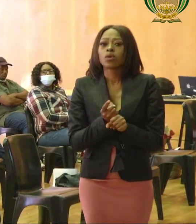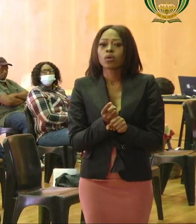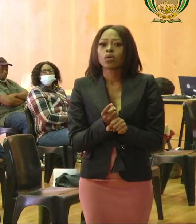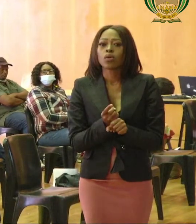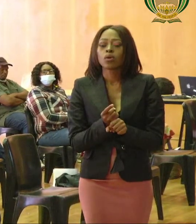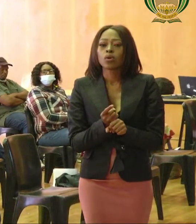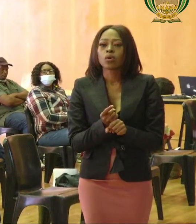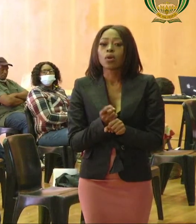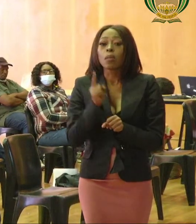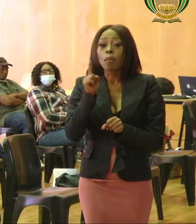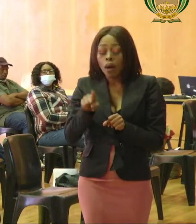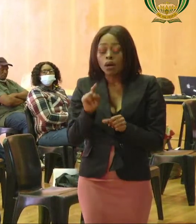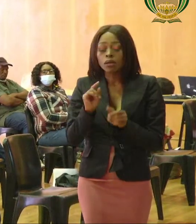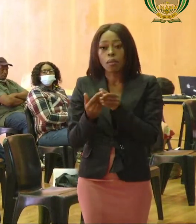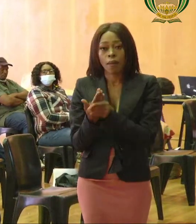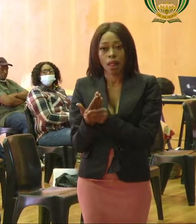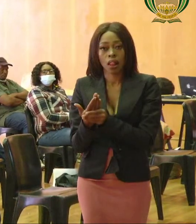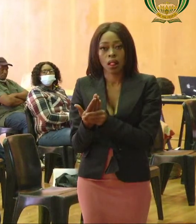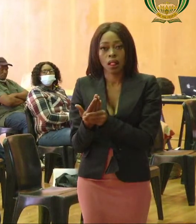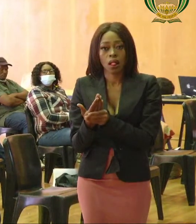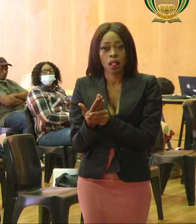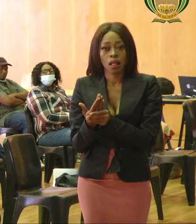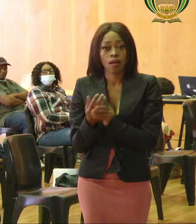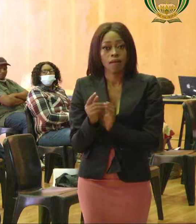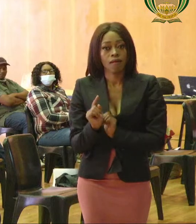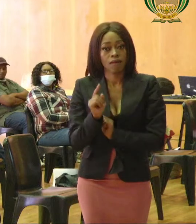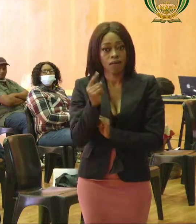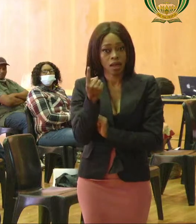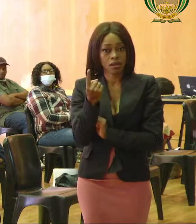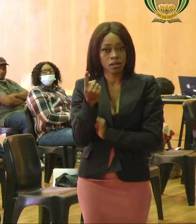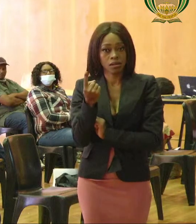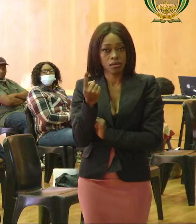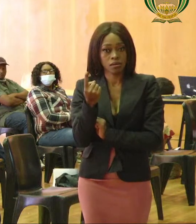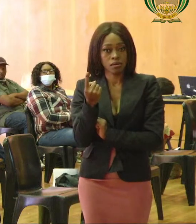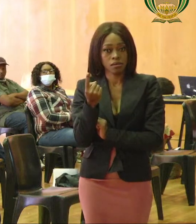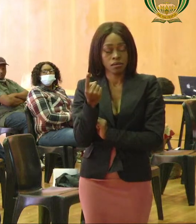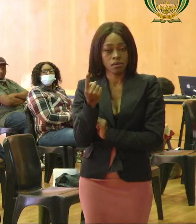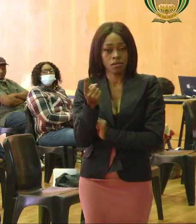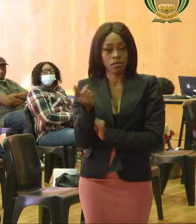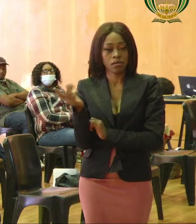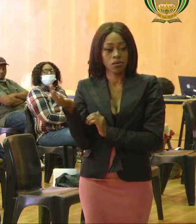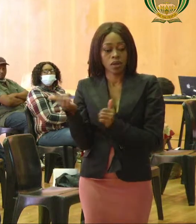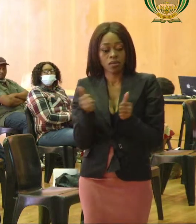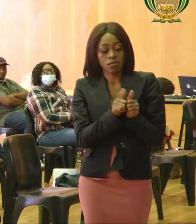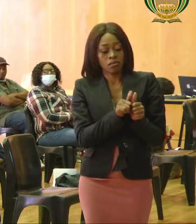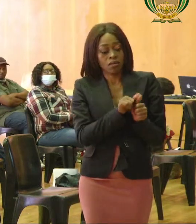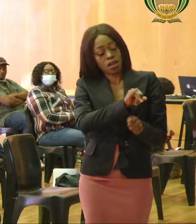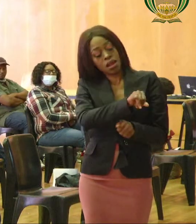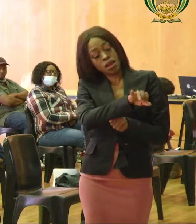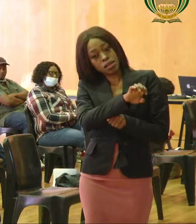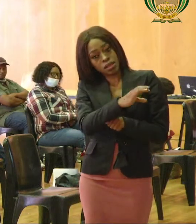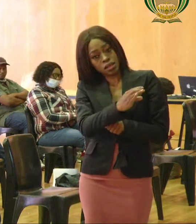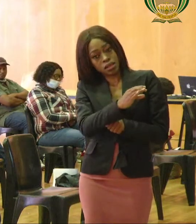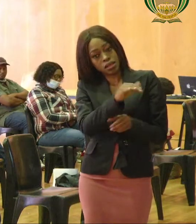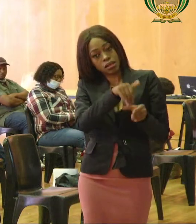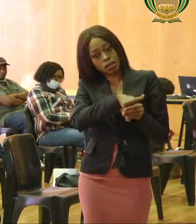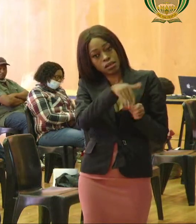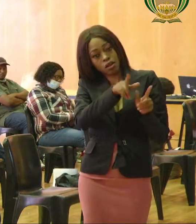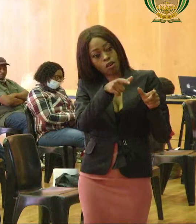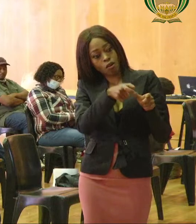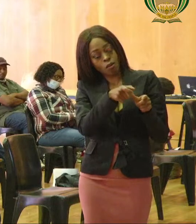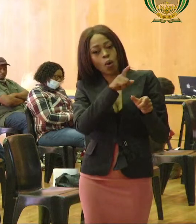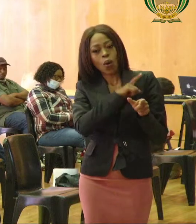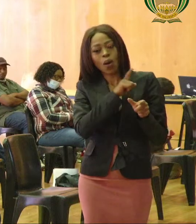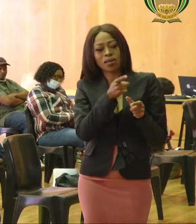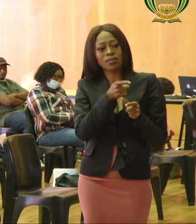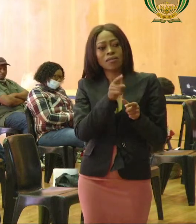be the bill that will first also shape the IEC as the Electoral Commission in order to have